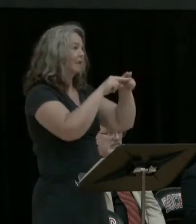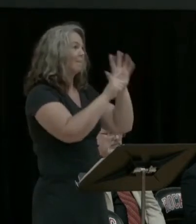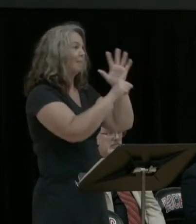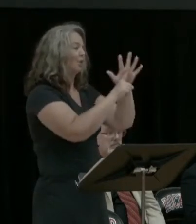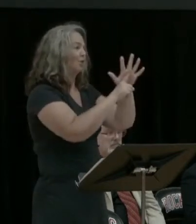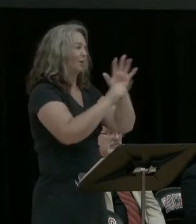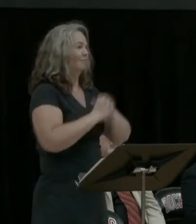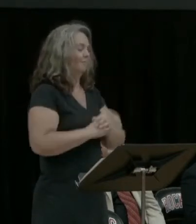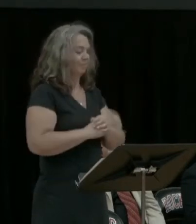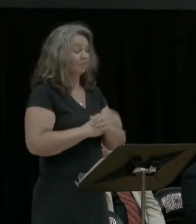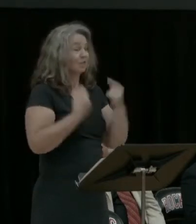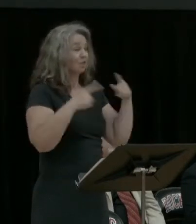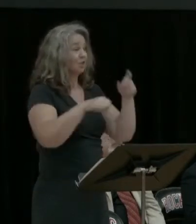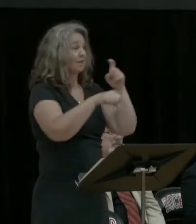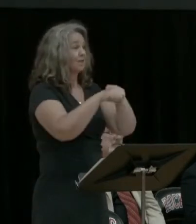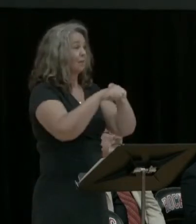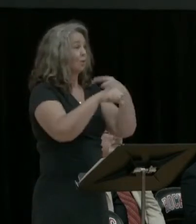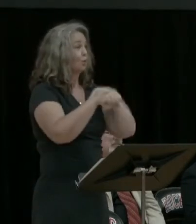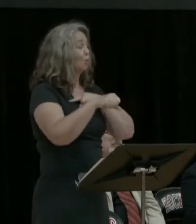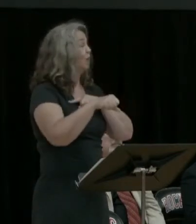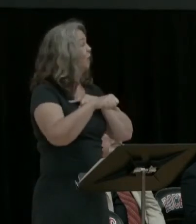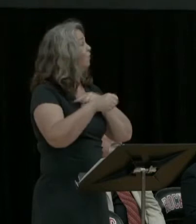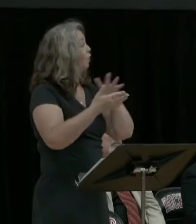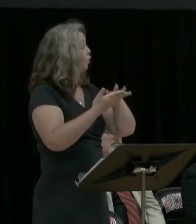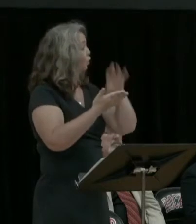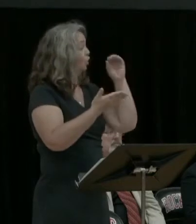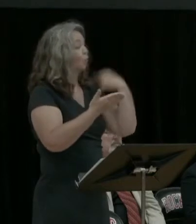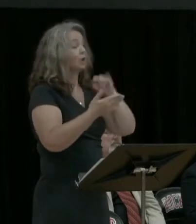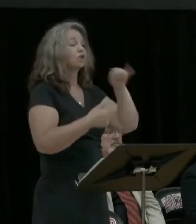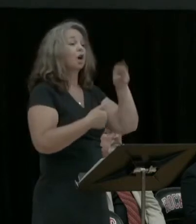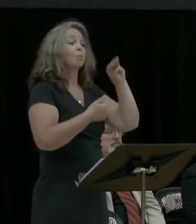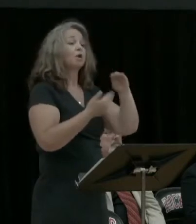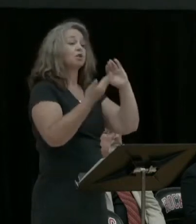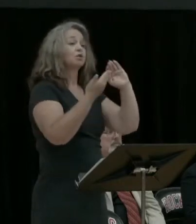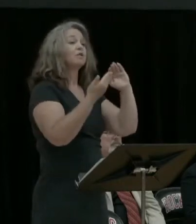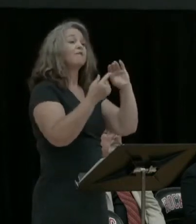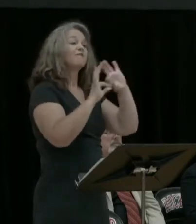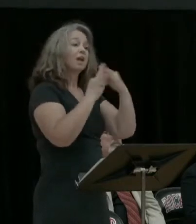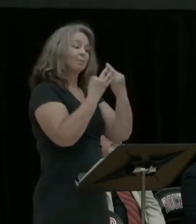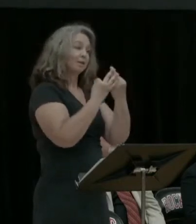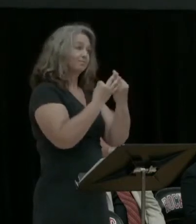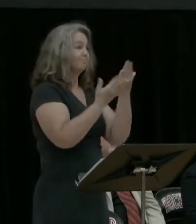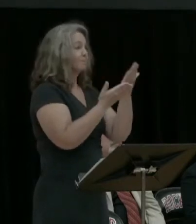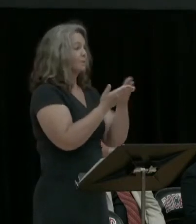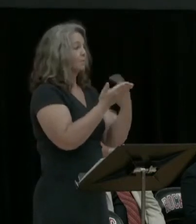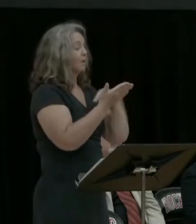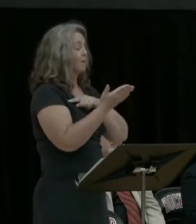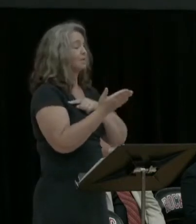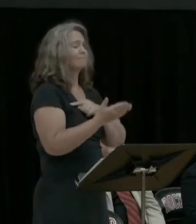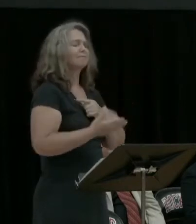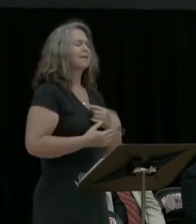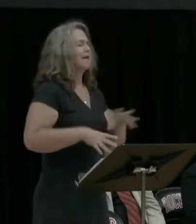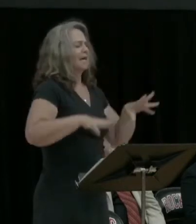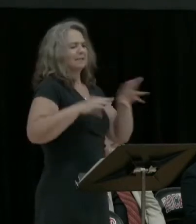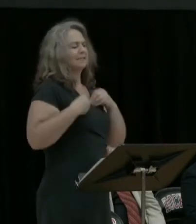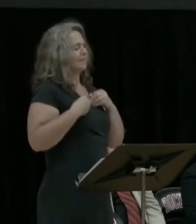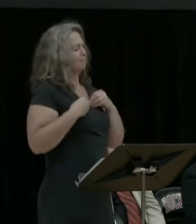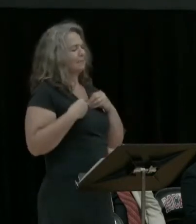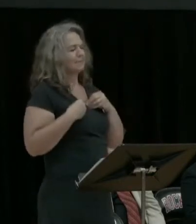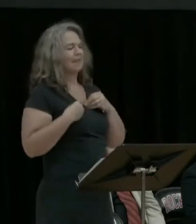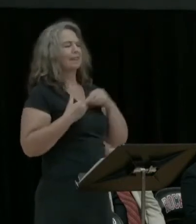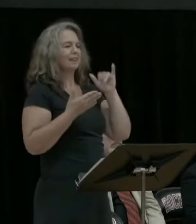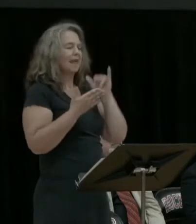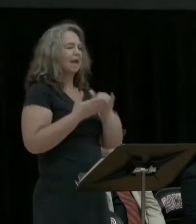Throughout that time, we have been told that we are a JM family. Some of us have wholeheartedly embraced that